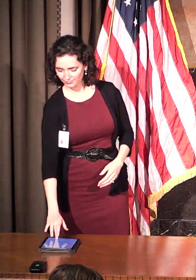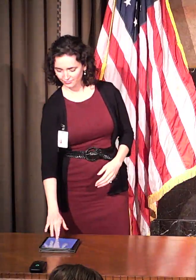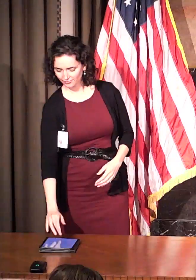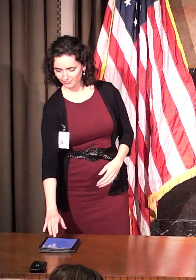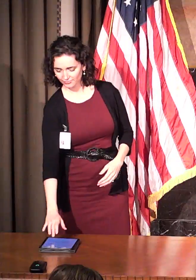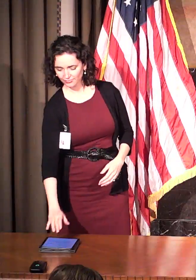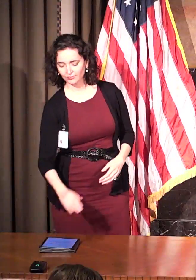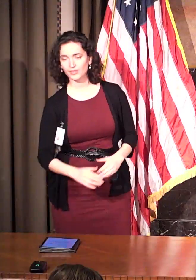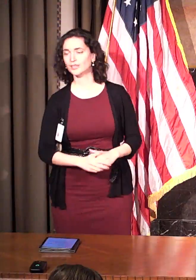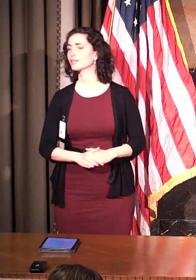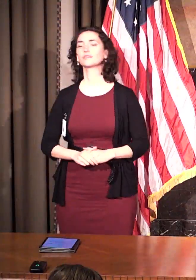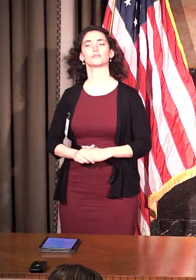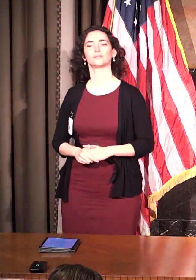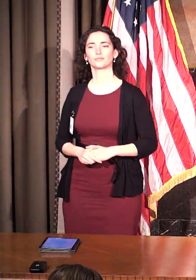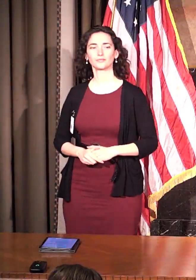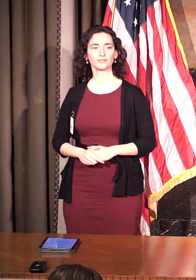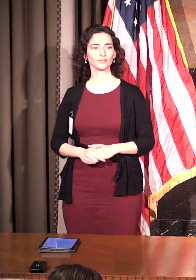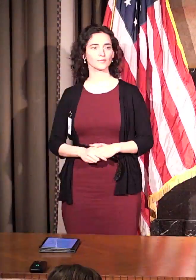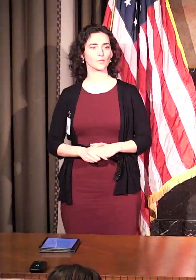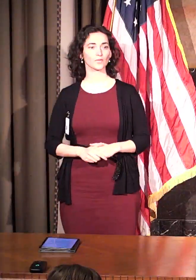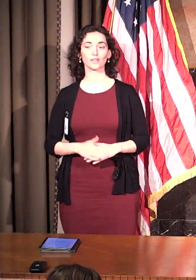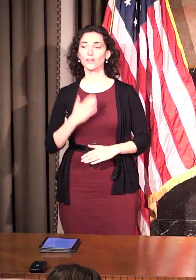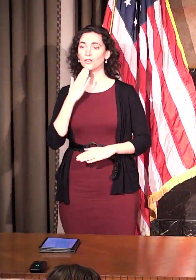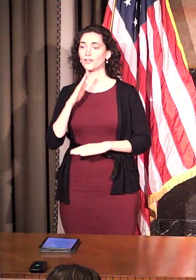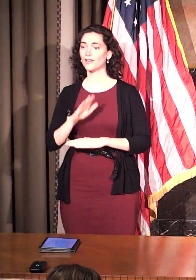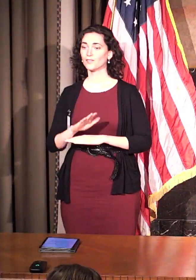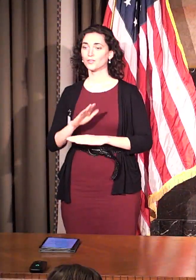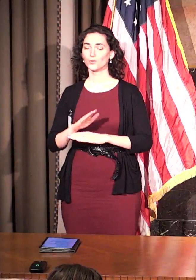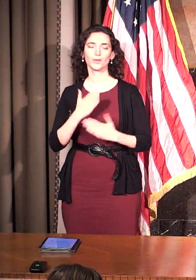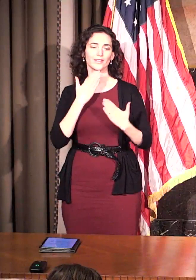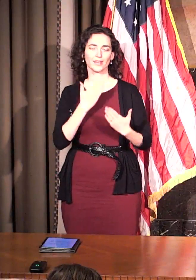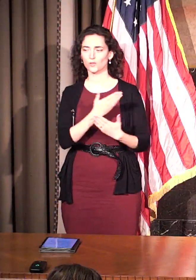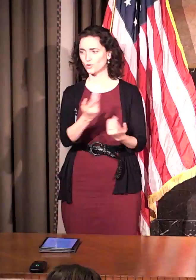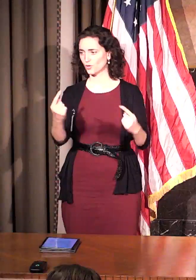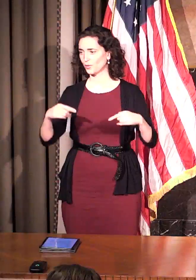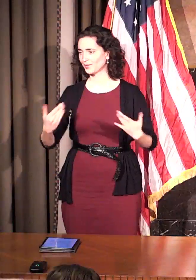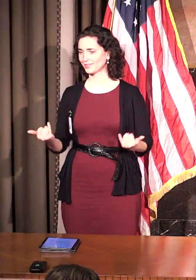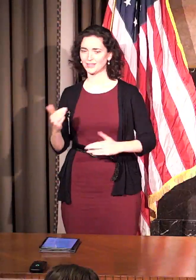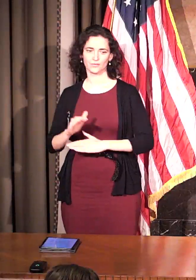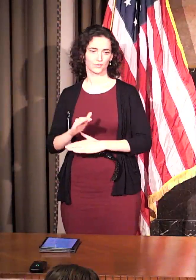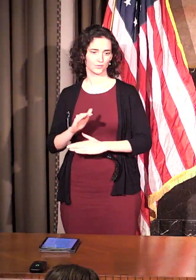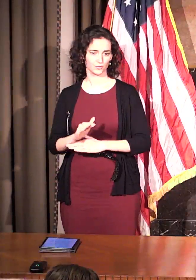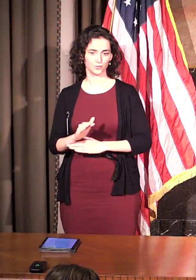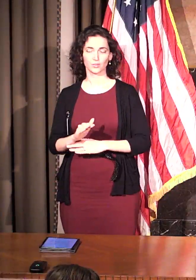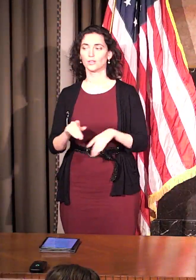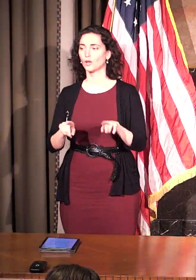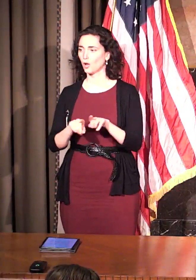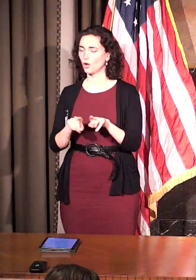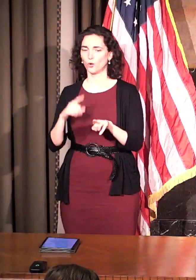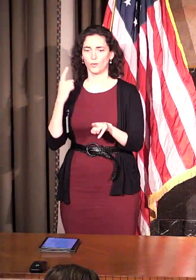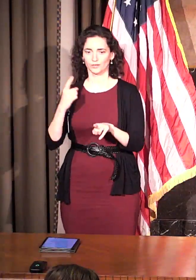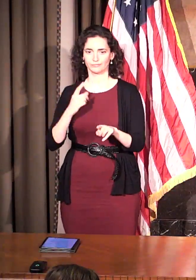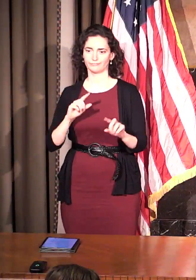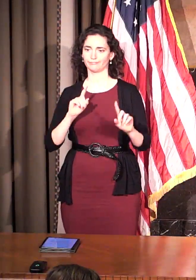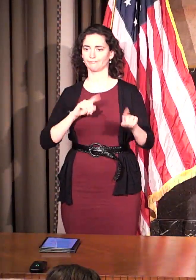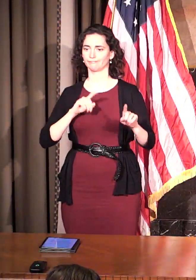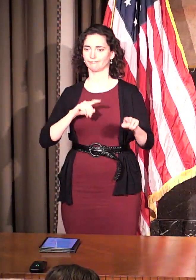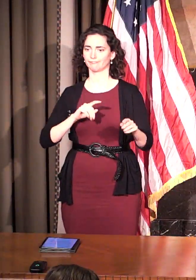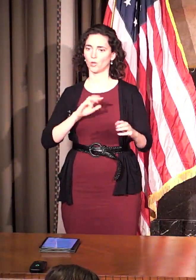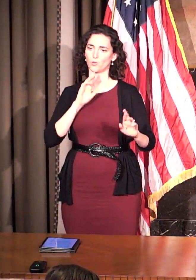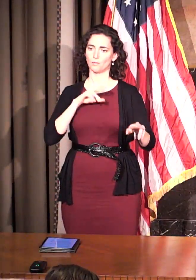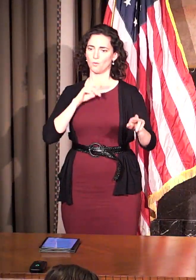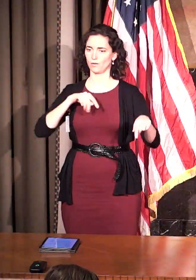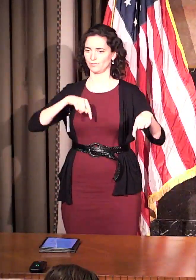Good afternoon, and thank you for being with us this afternoon and for your continued coverage. Dr. Joe Cantor, as you can see, is here with me